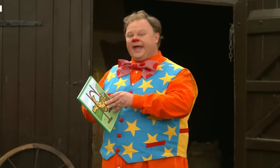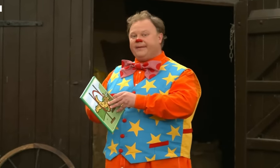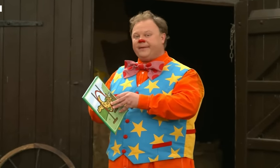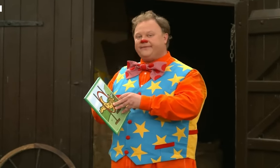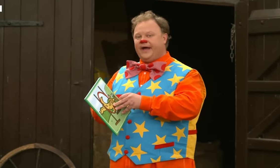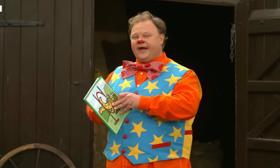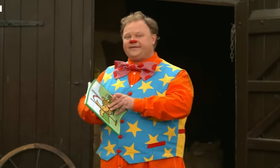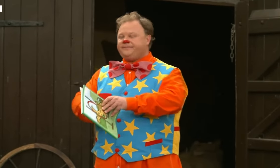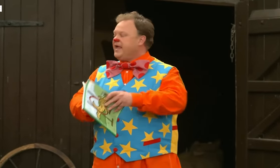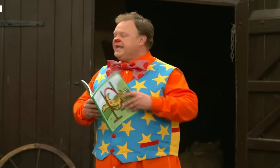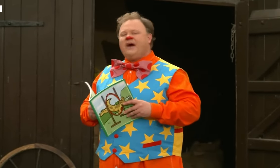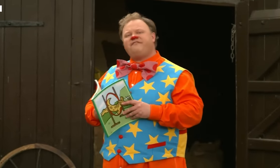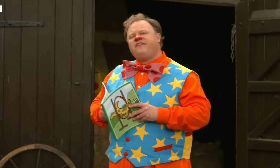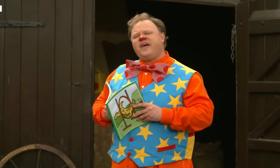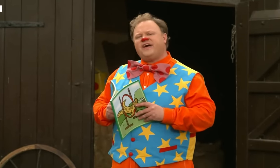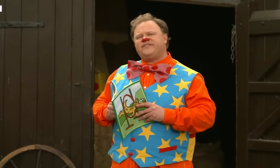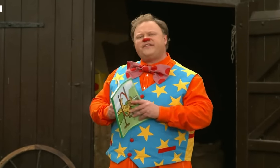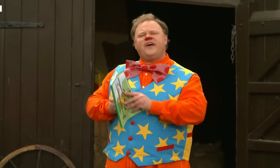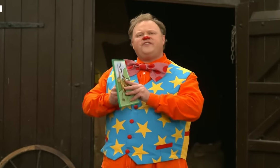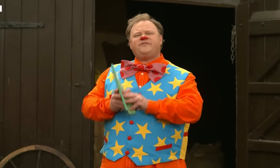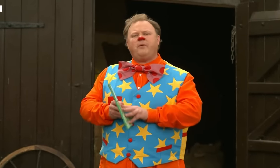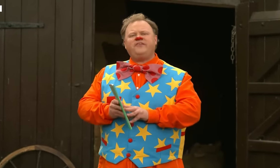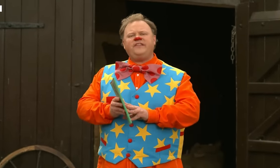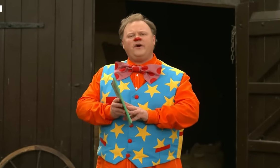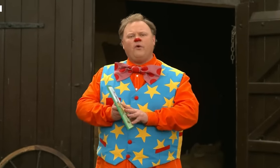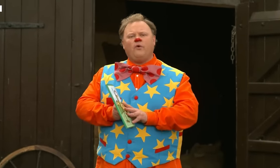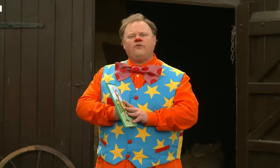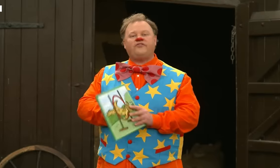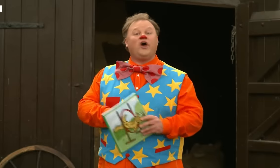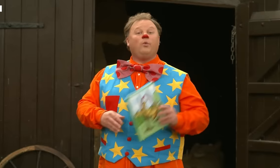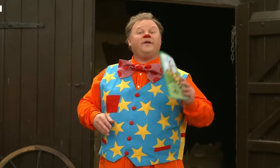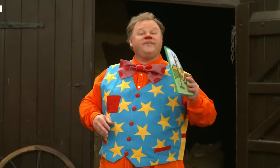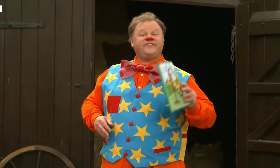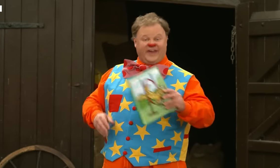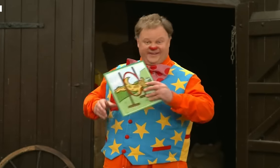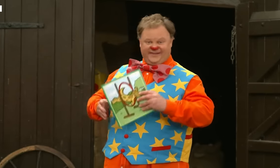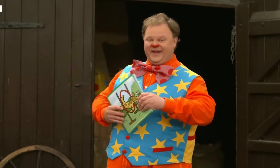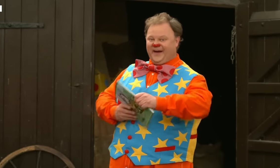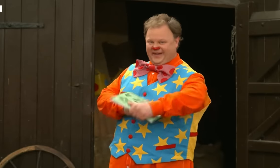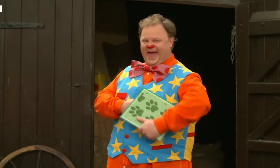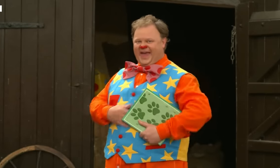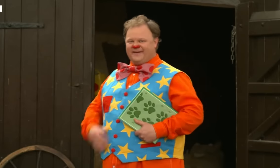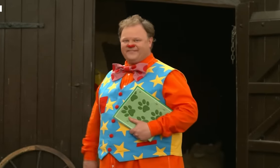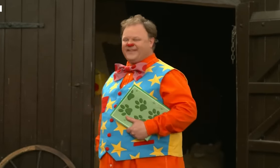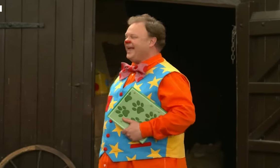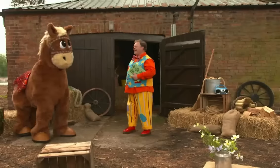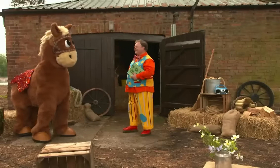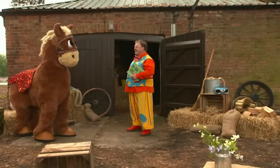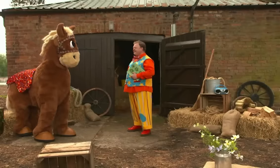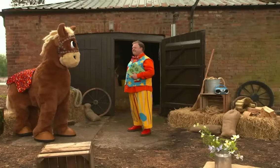Ahem, right. Now, first, Spotty the horse will sit, OK? Ready,